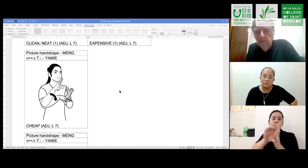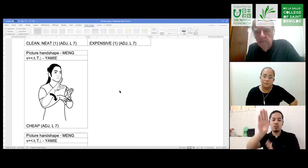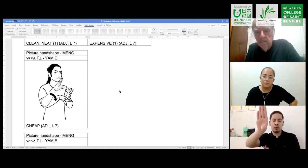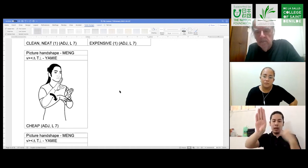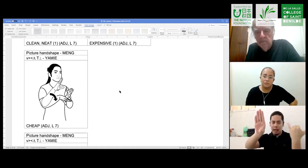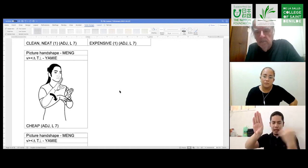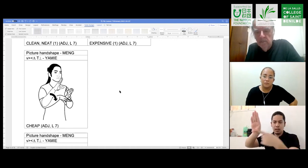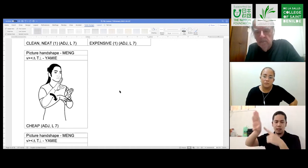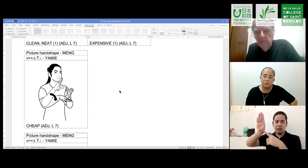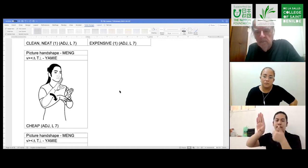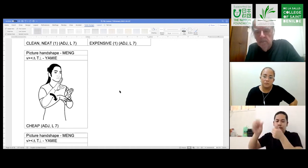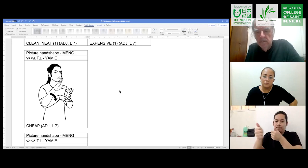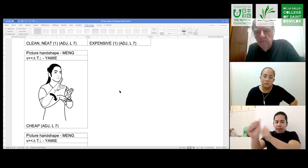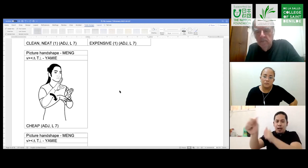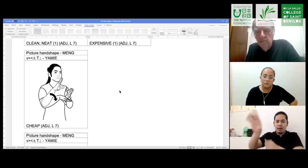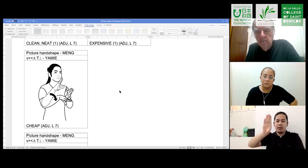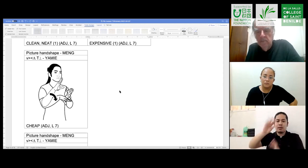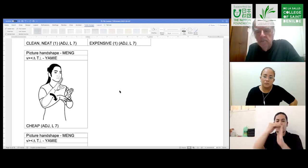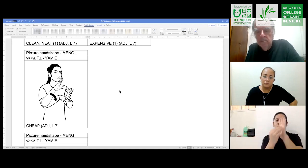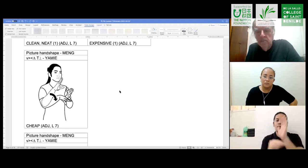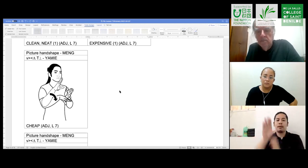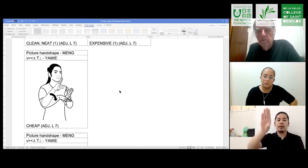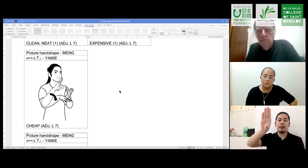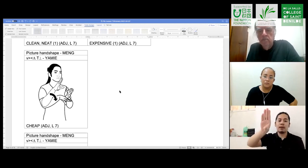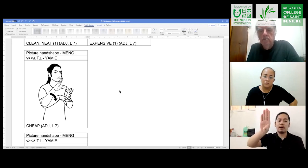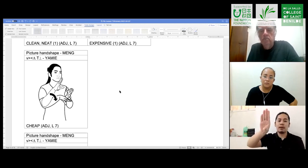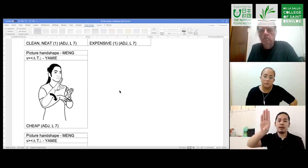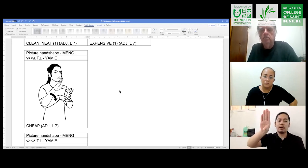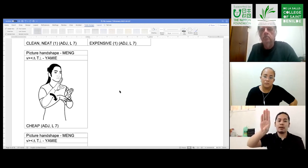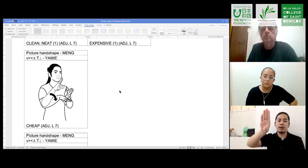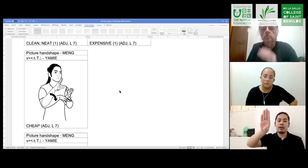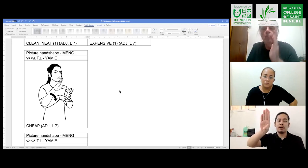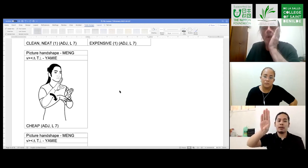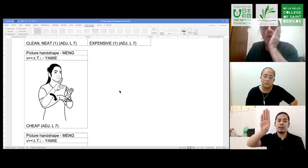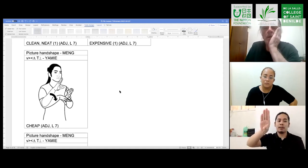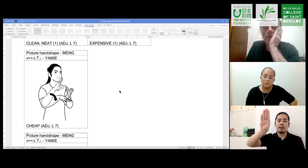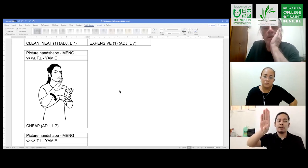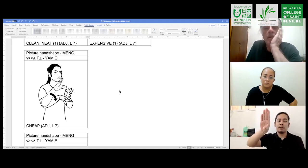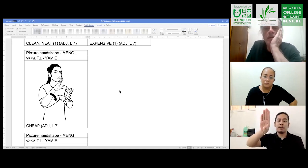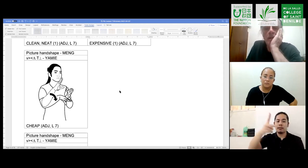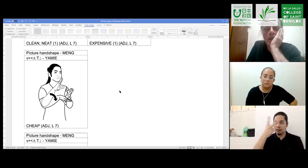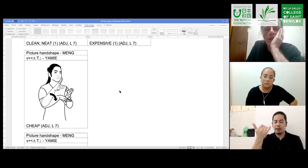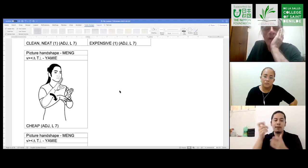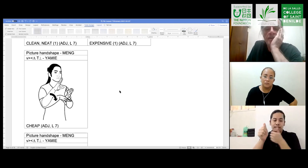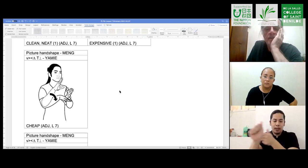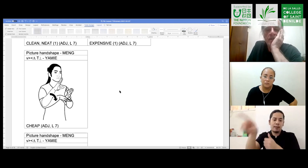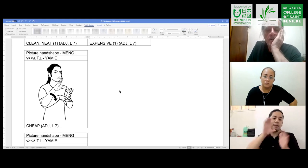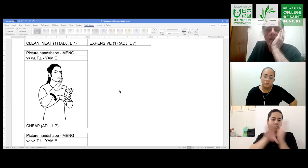thumb in and one out. So we're just following the hand shape of the one in for now Yes,